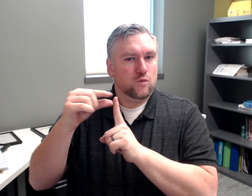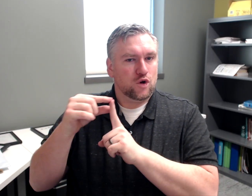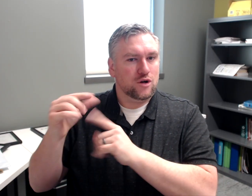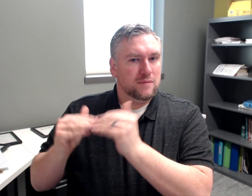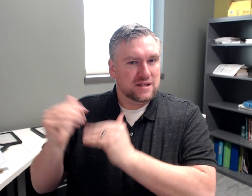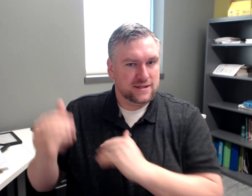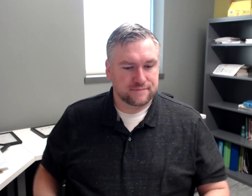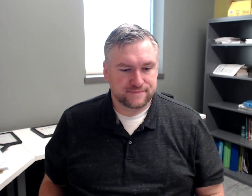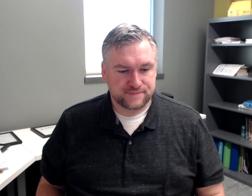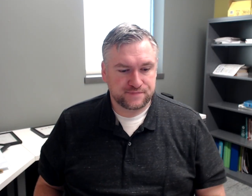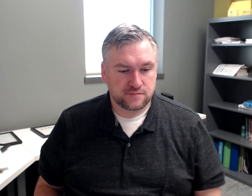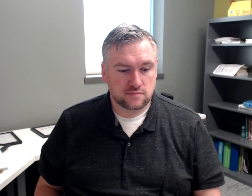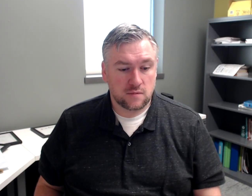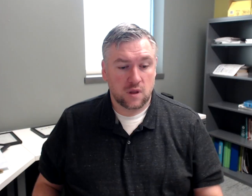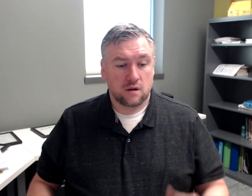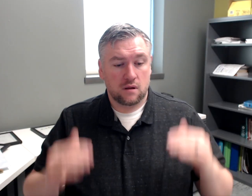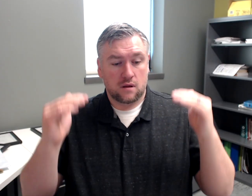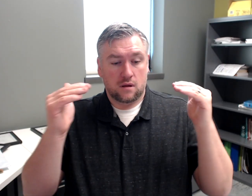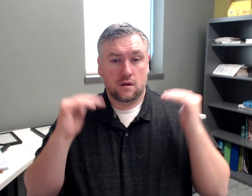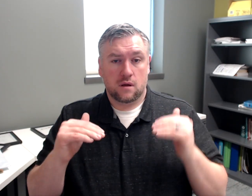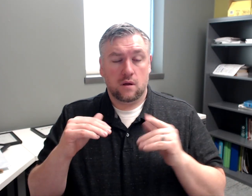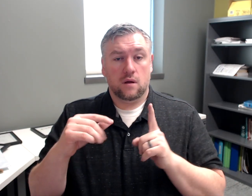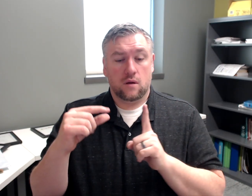environmental understanding of words.